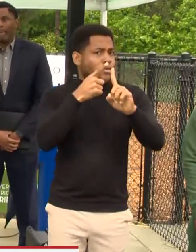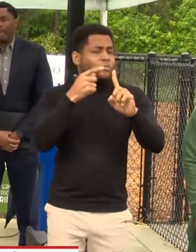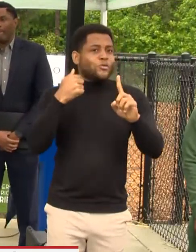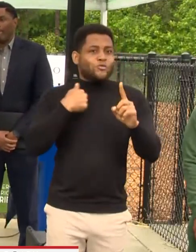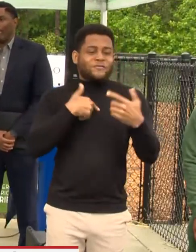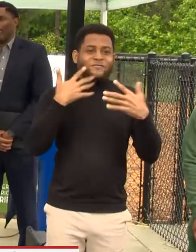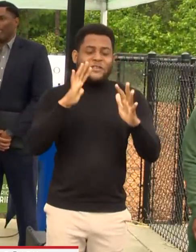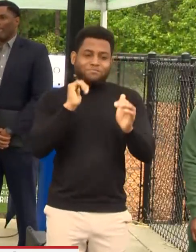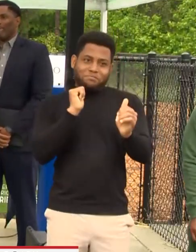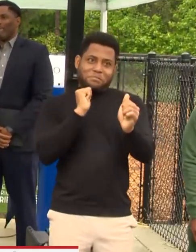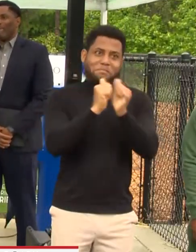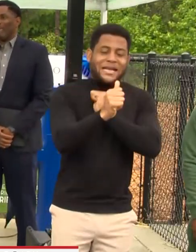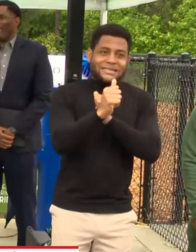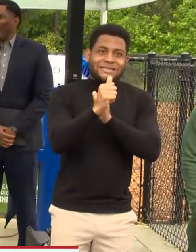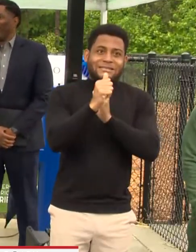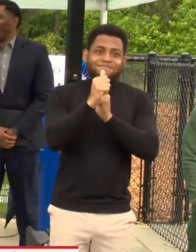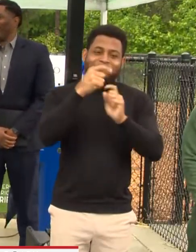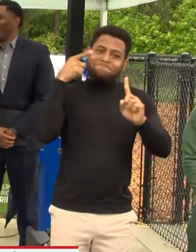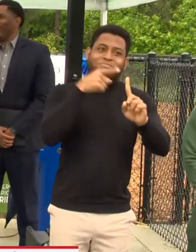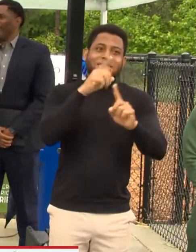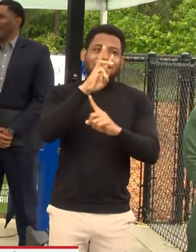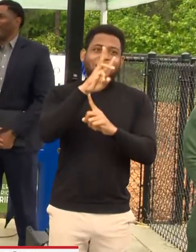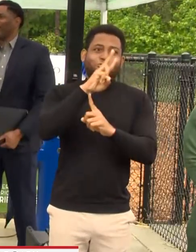achieve 62%.